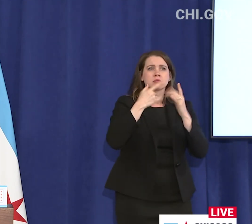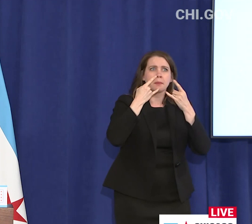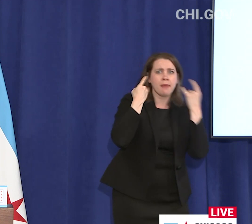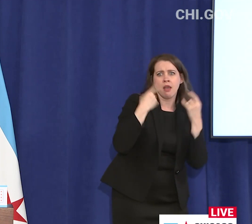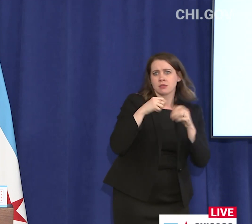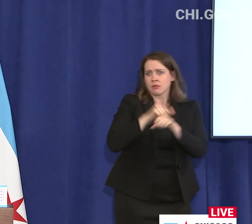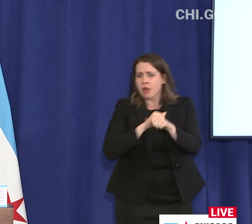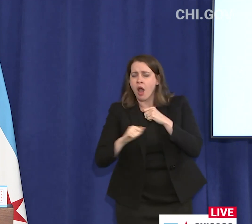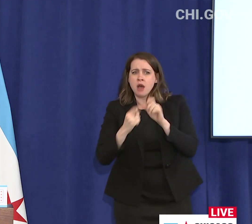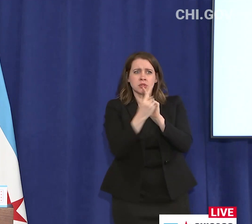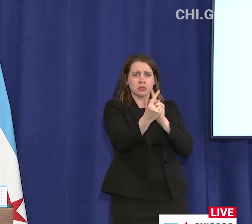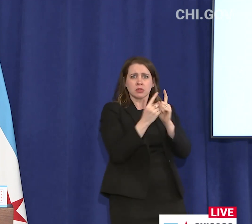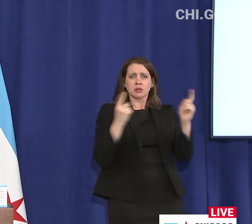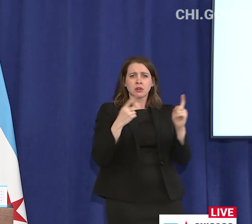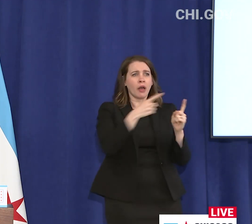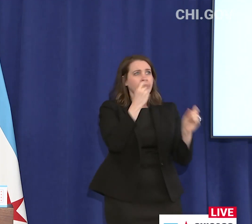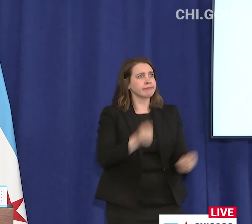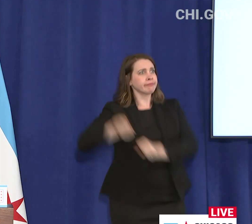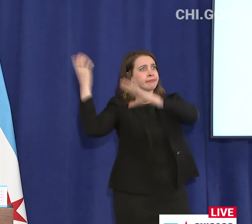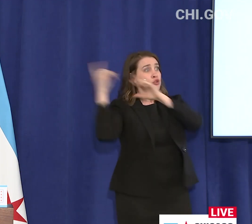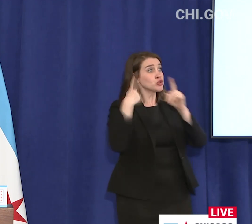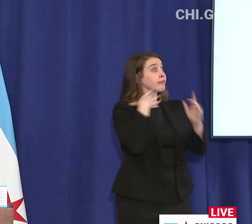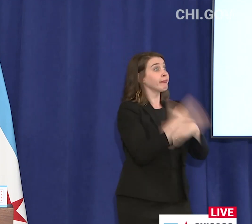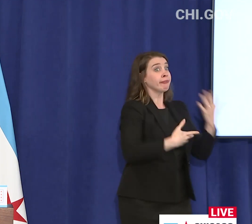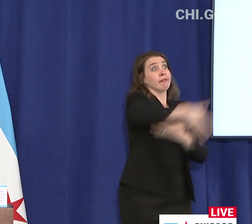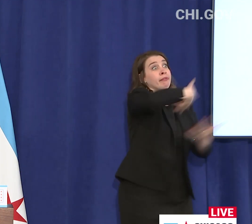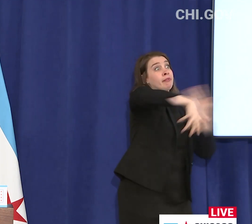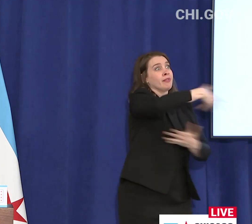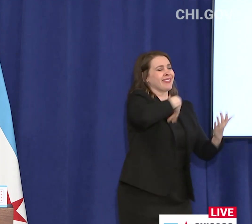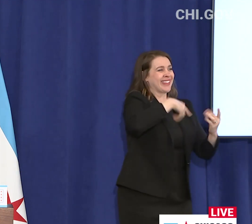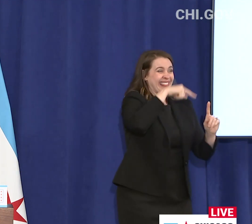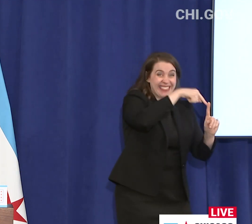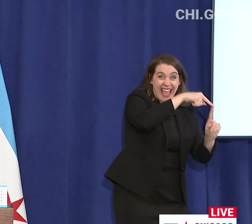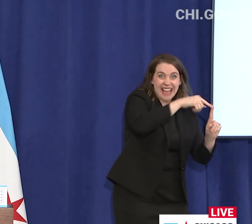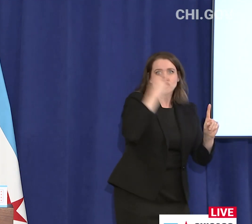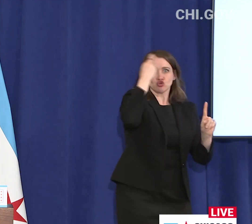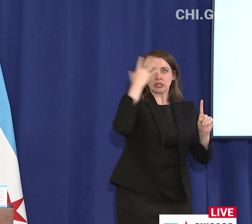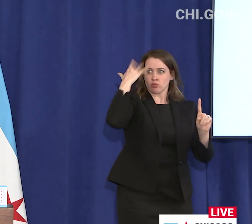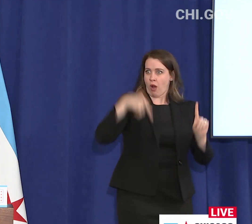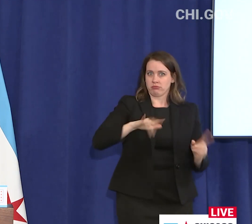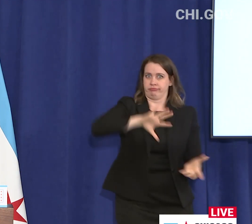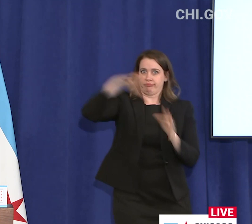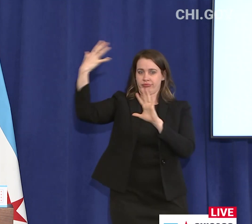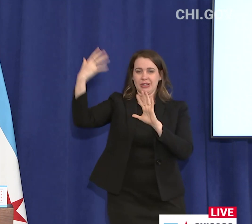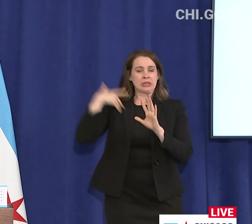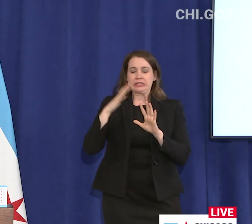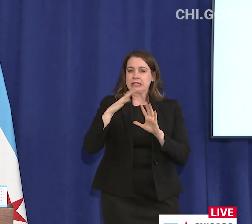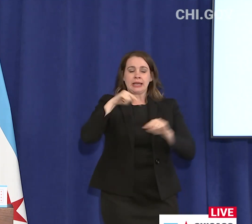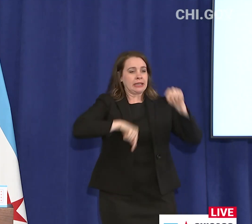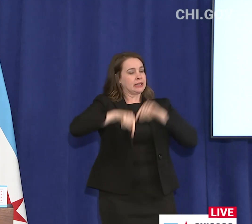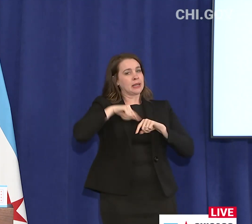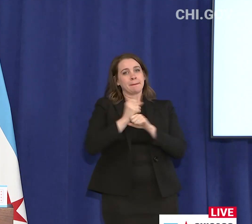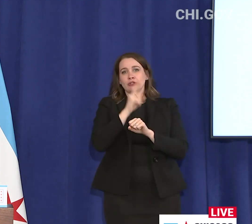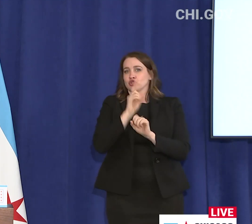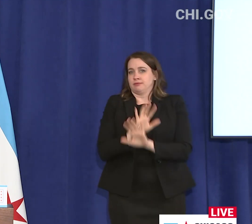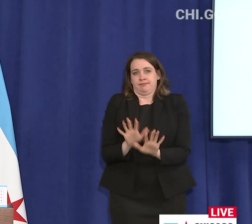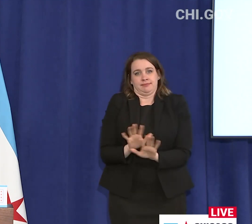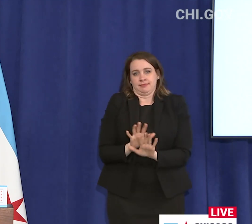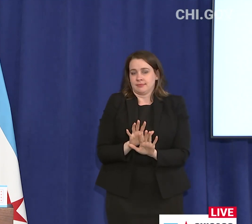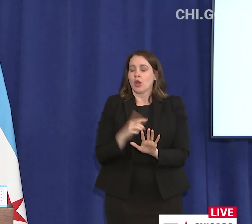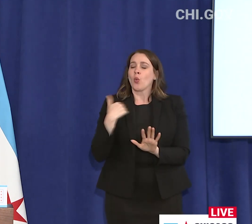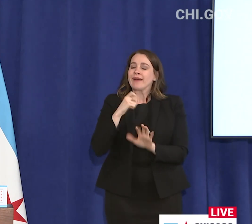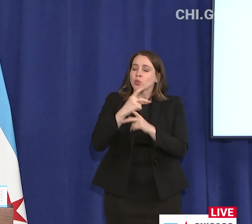social distancing and public health guidance that really got us to the point where we can even talk about opening. So we are being